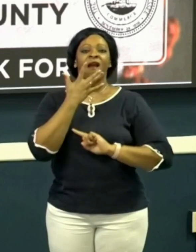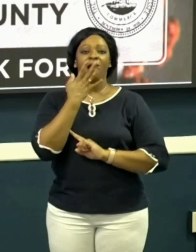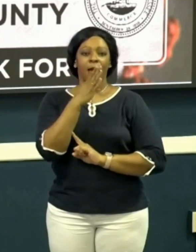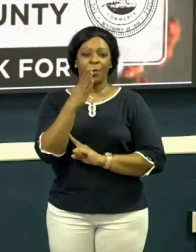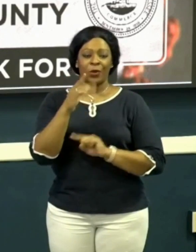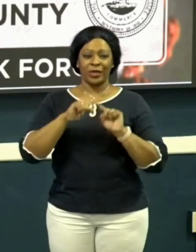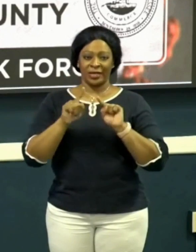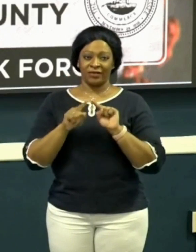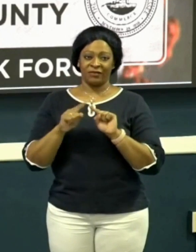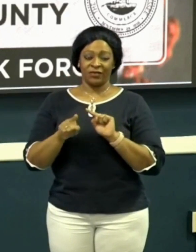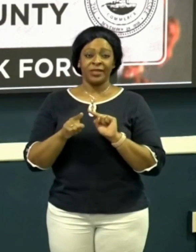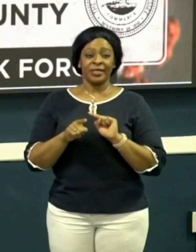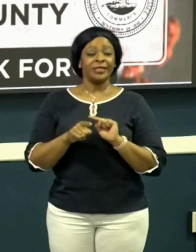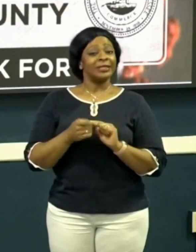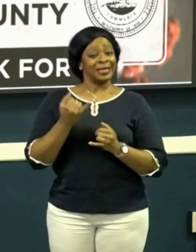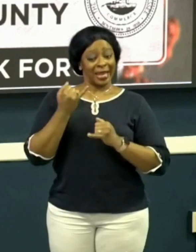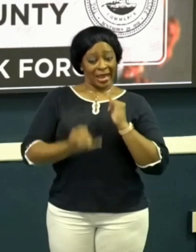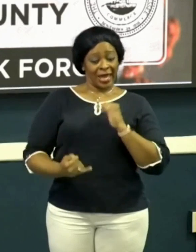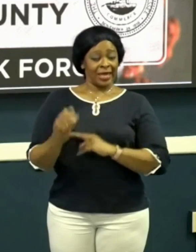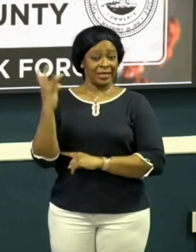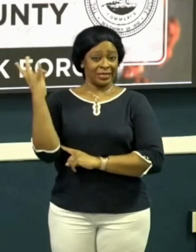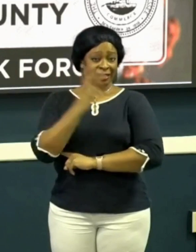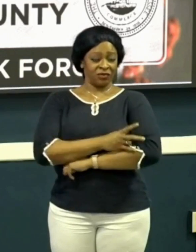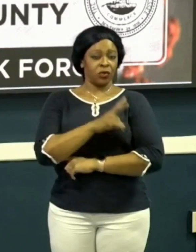blue. In the past 7 days,